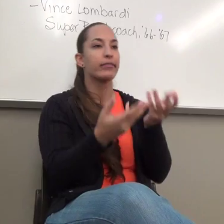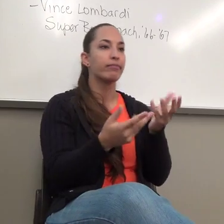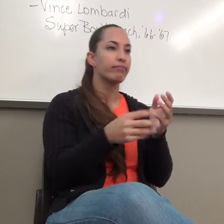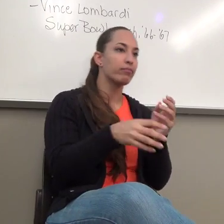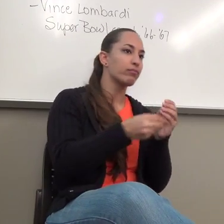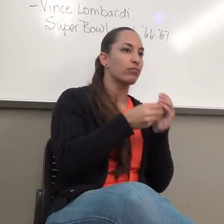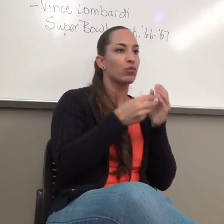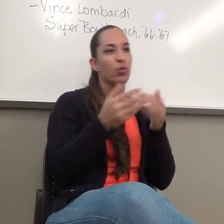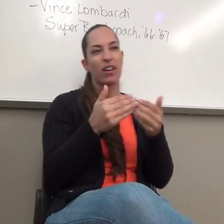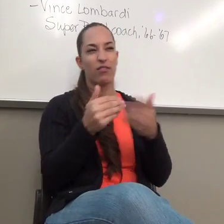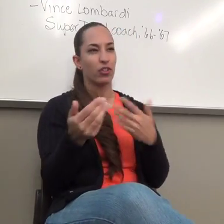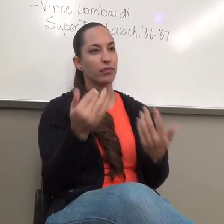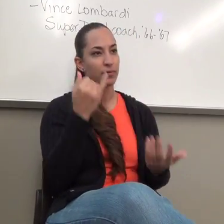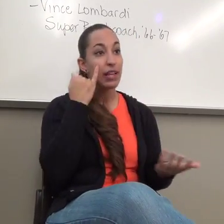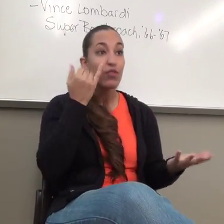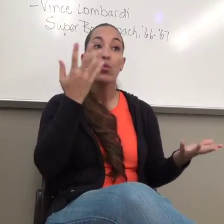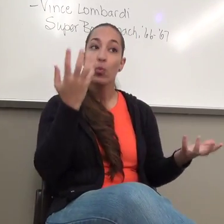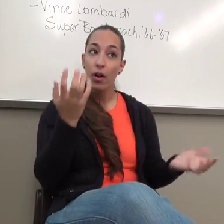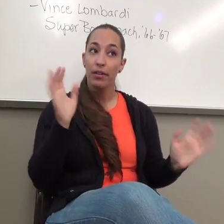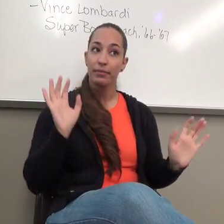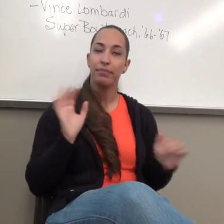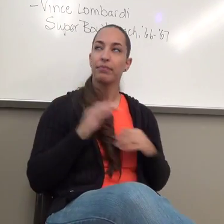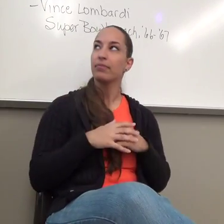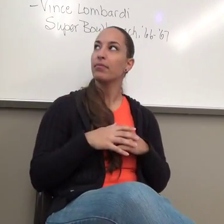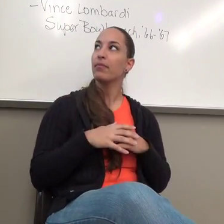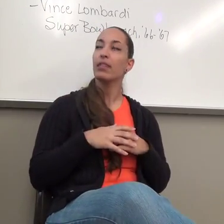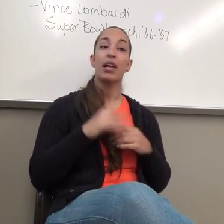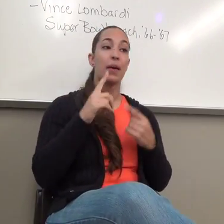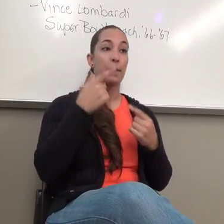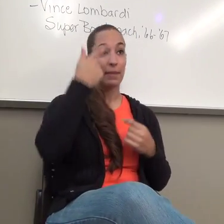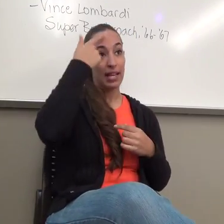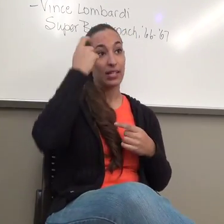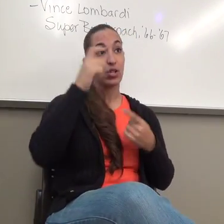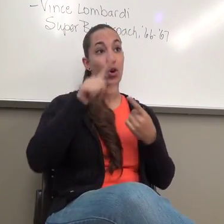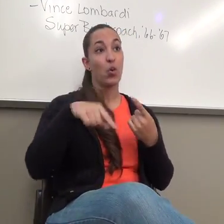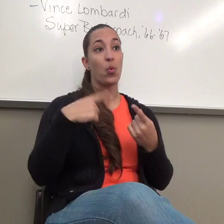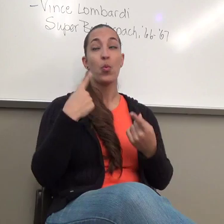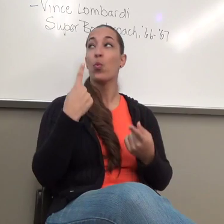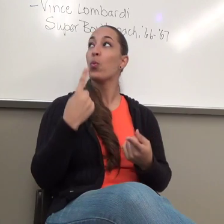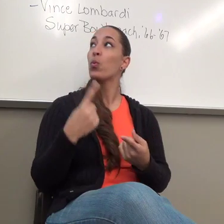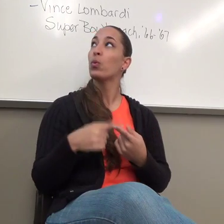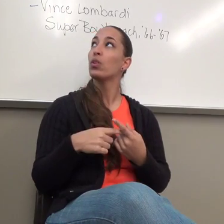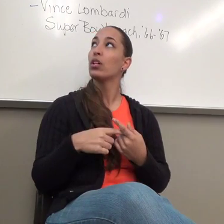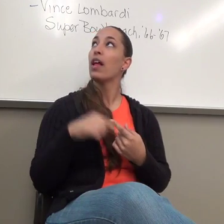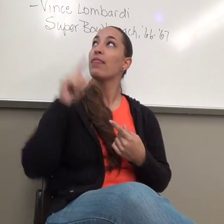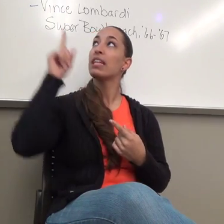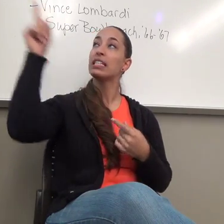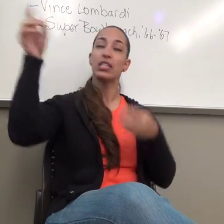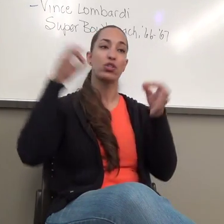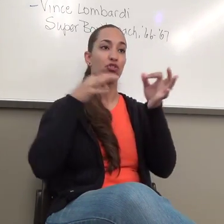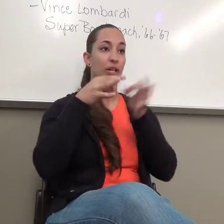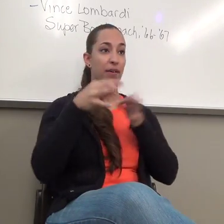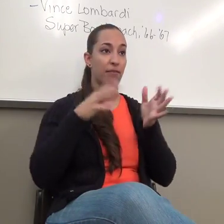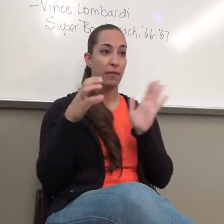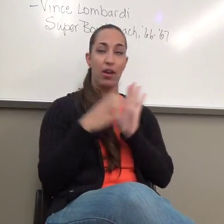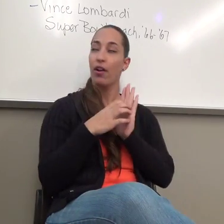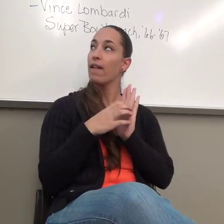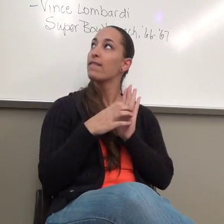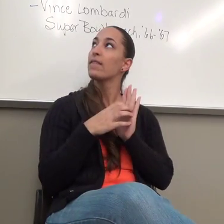on this, let's see, here is the descriptive paragraph. So this works pretty well. And I'm also, if you notice, I'm also